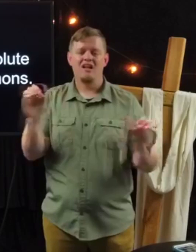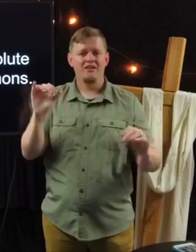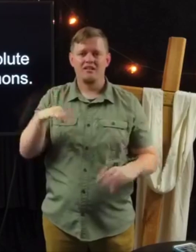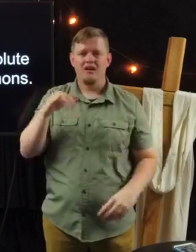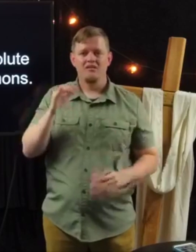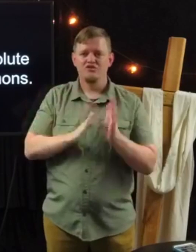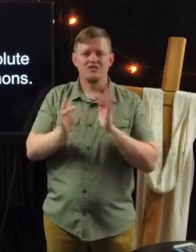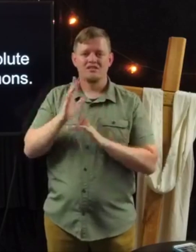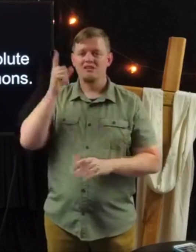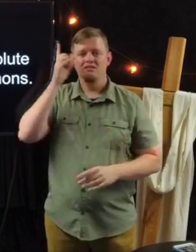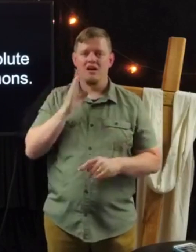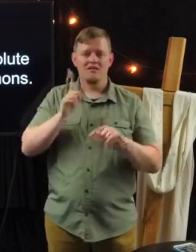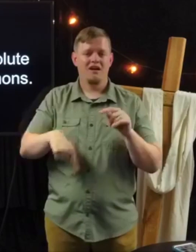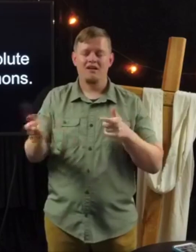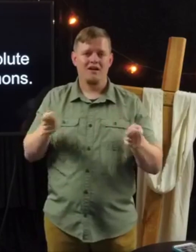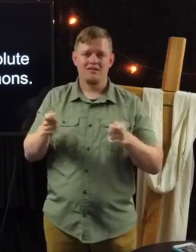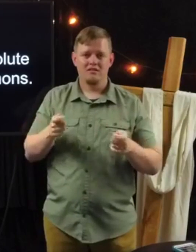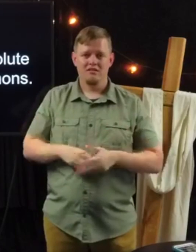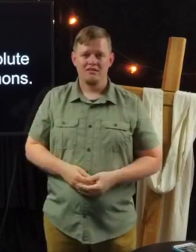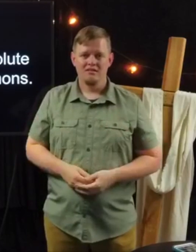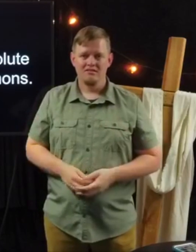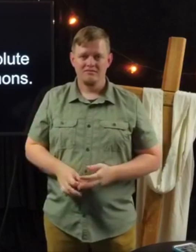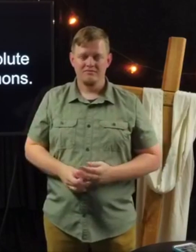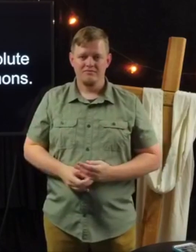Really, there is nothing that Jesus, that God, can't handle.